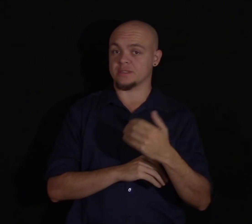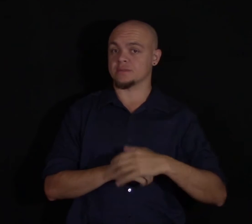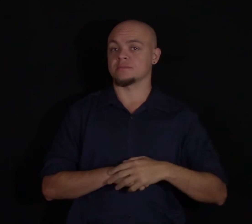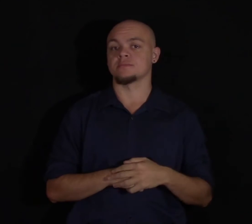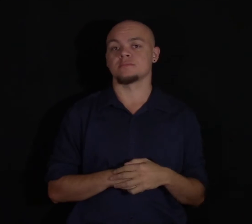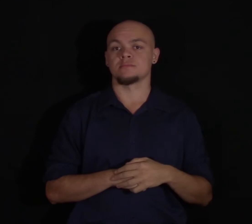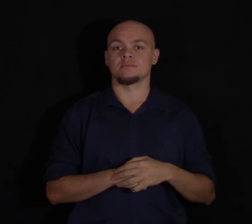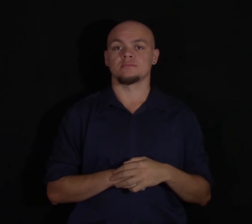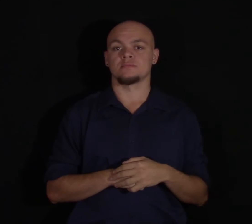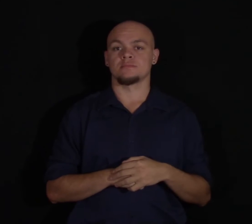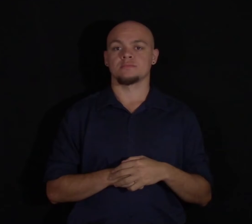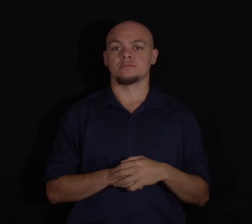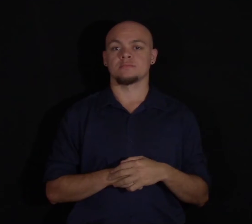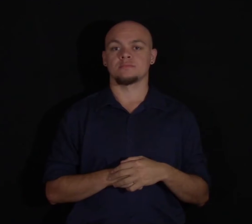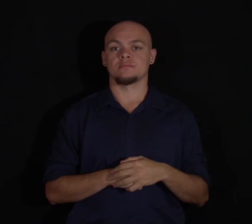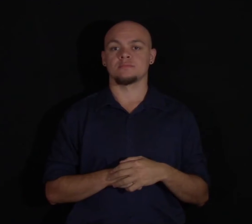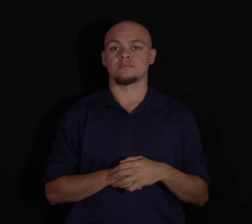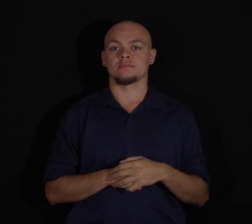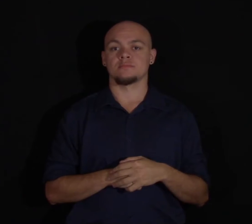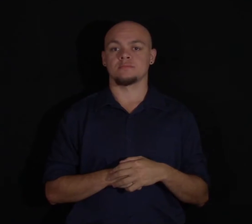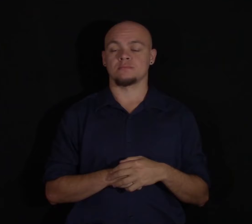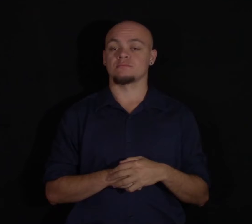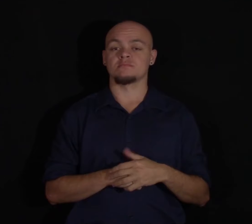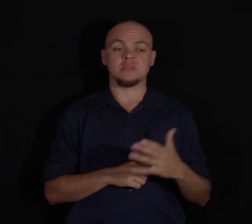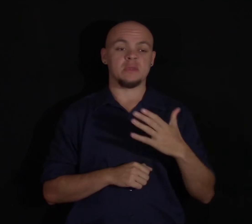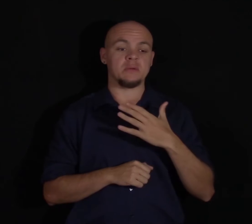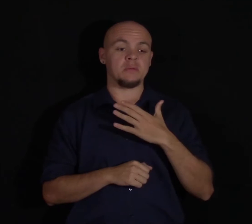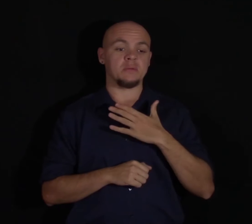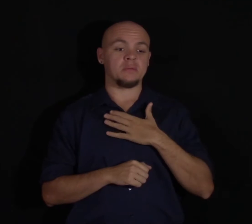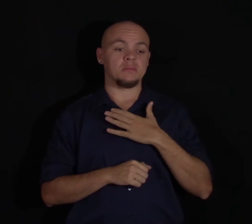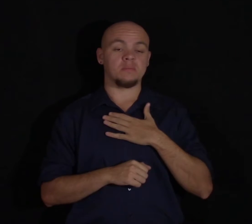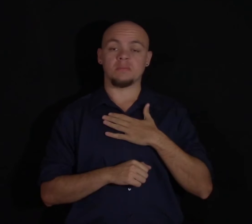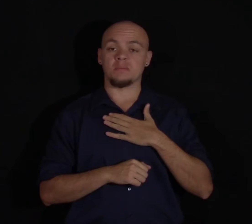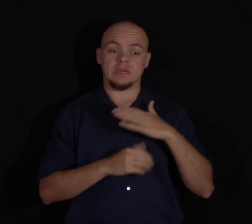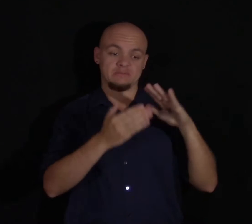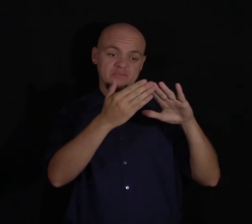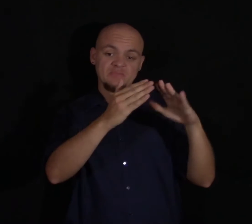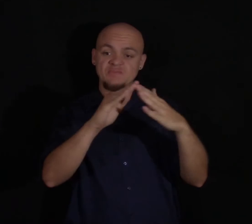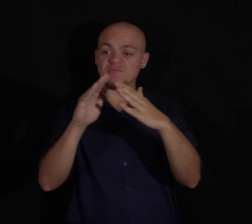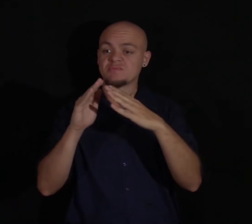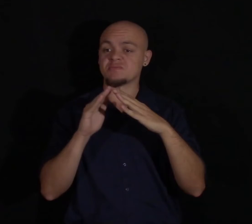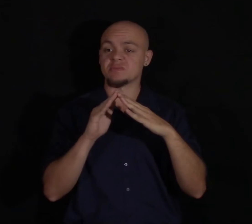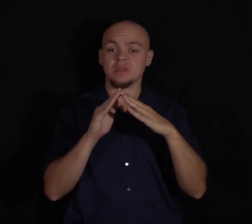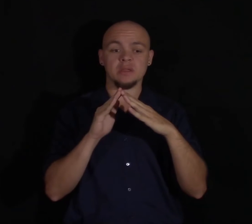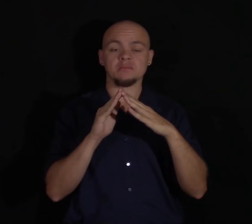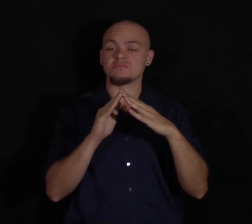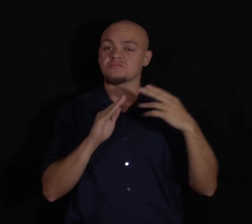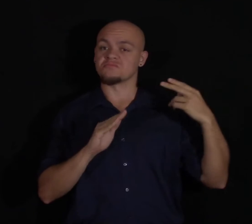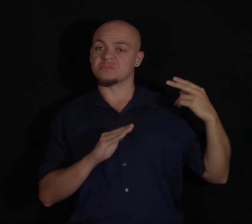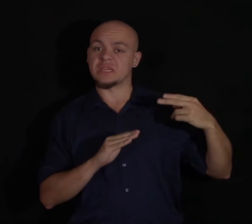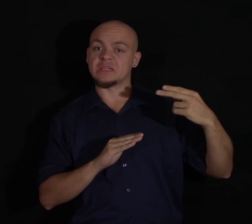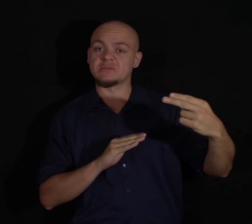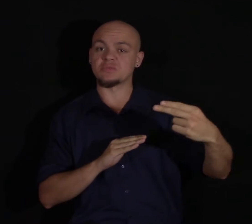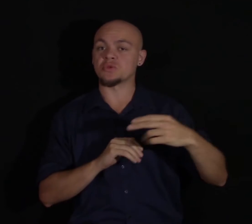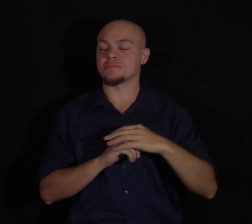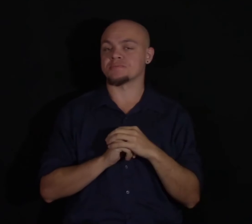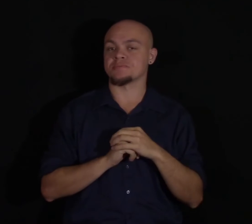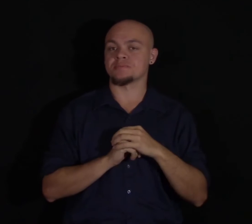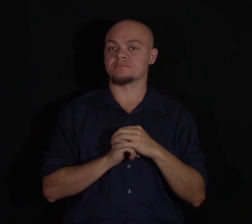Such was the history of my beloved cottages. It impressed me deeply. I learned, from the